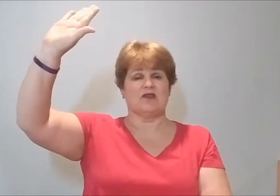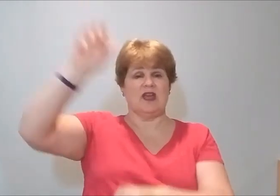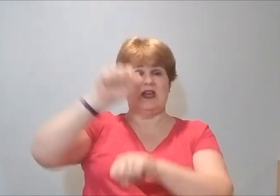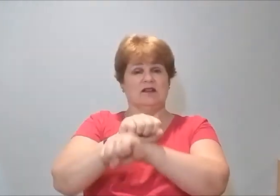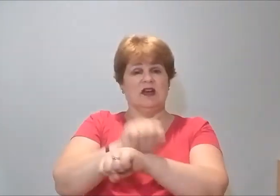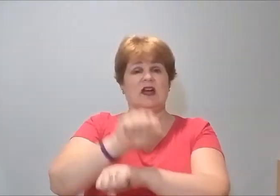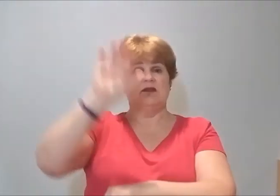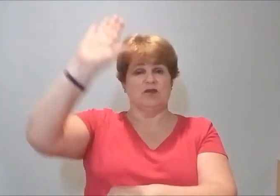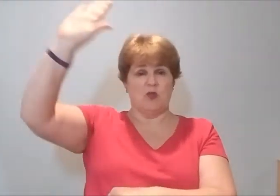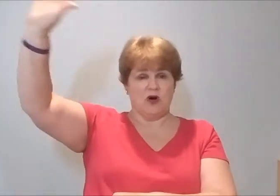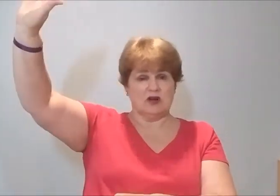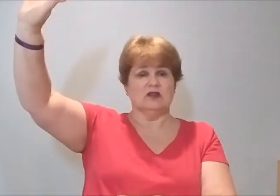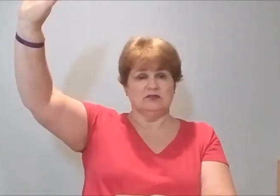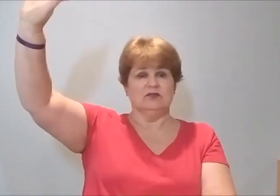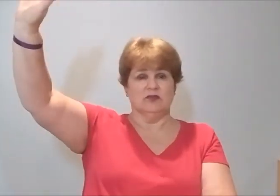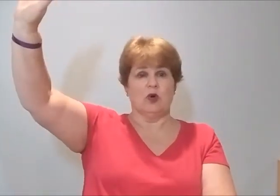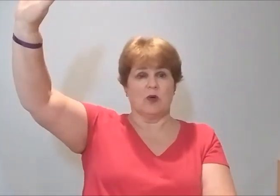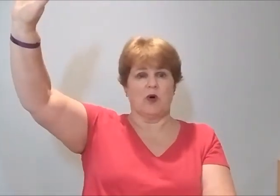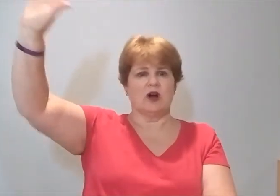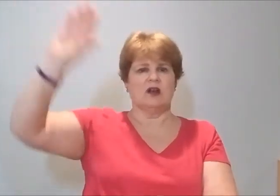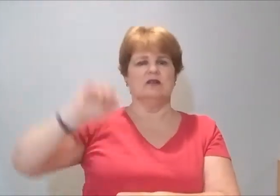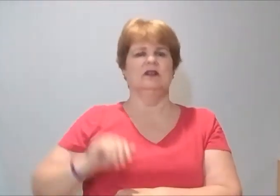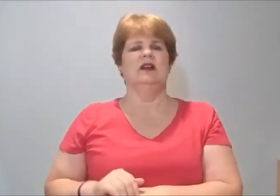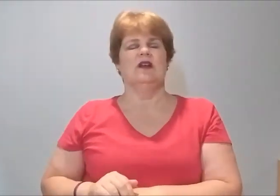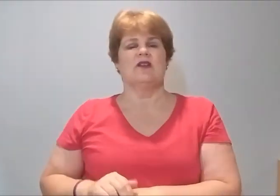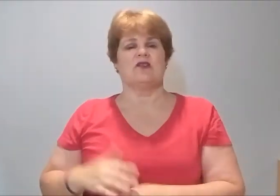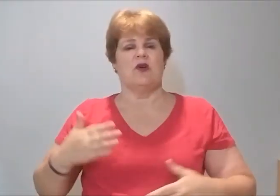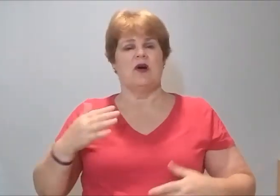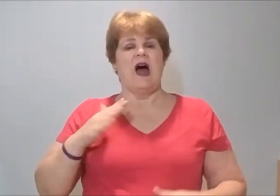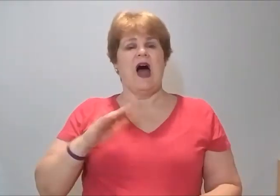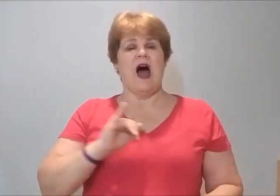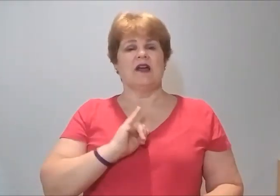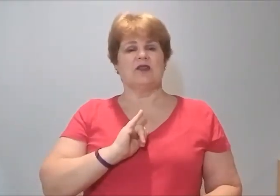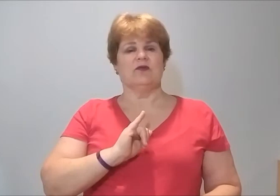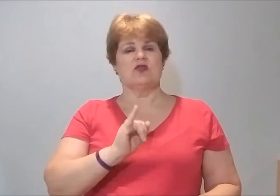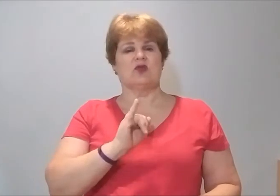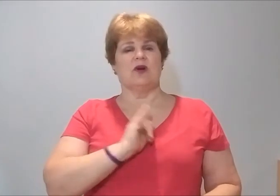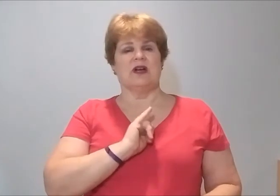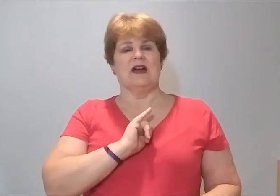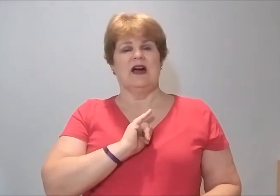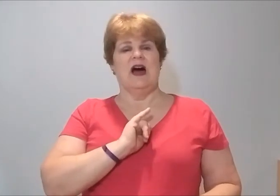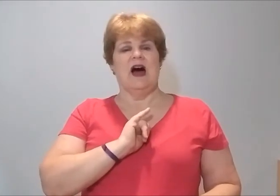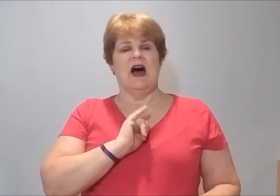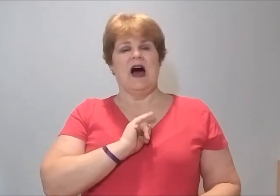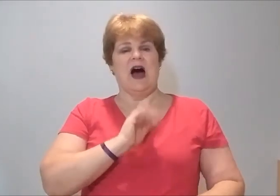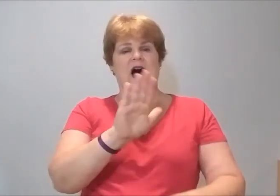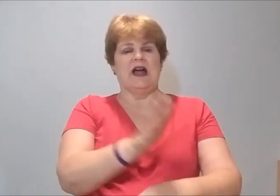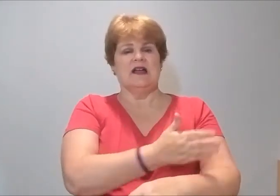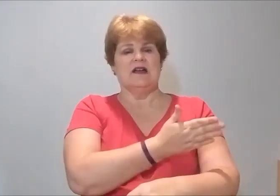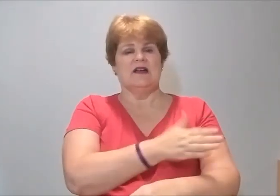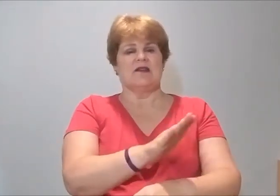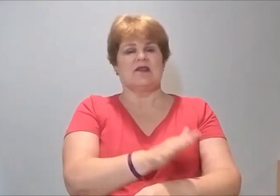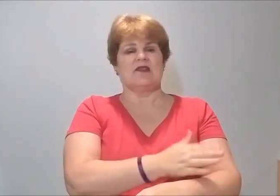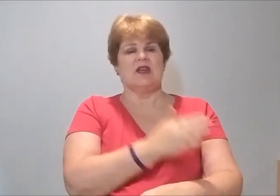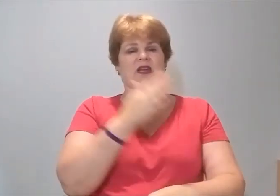saying the work, your work. So I sing for joy. I sing